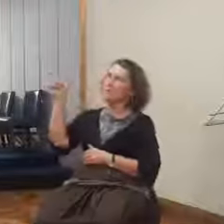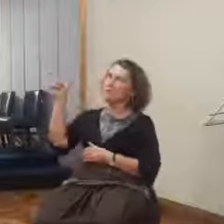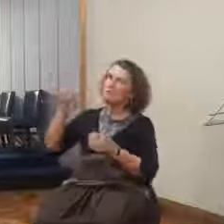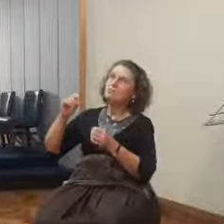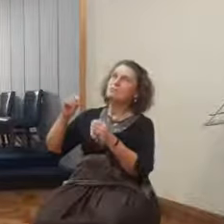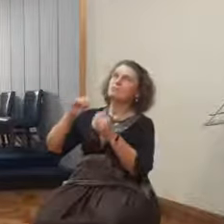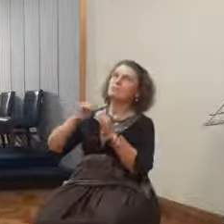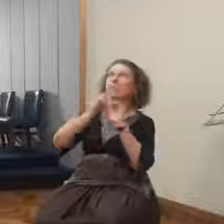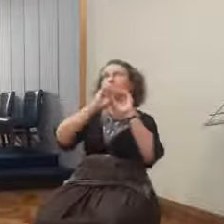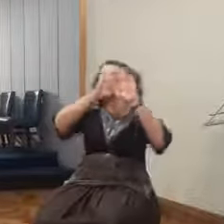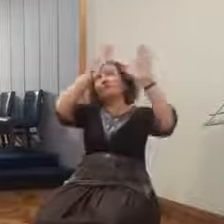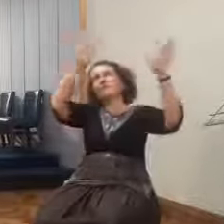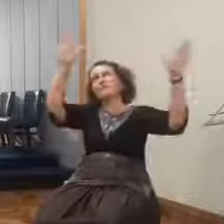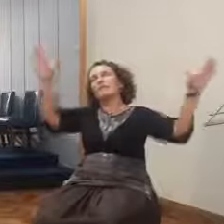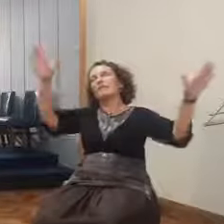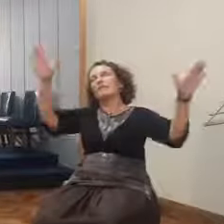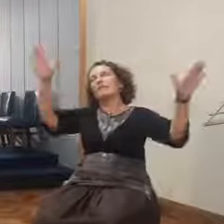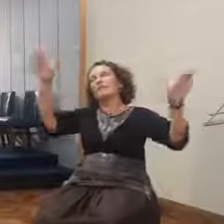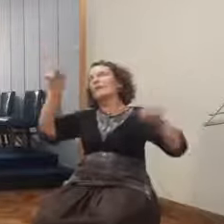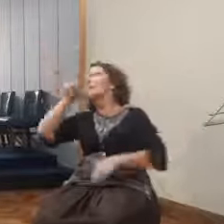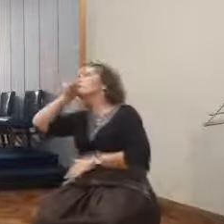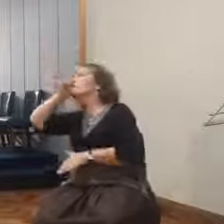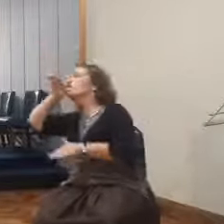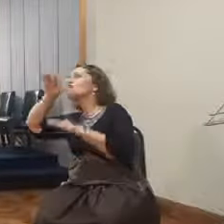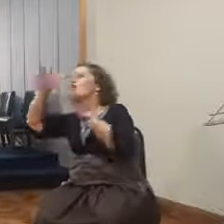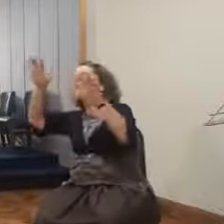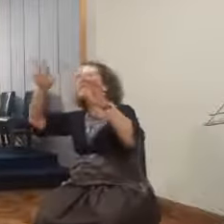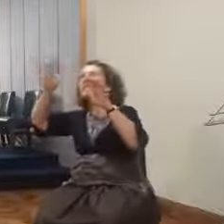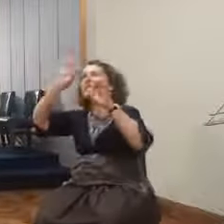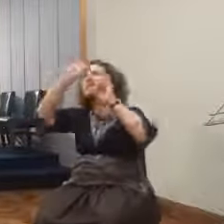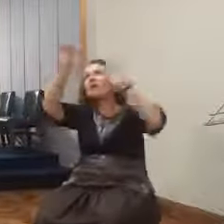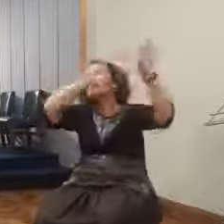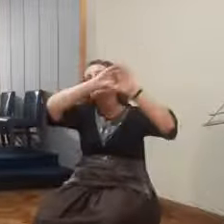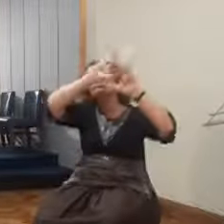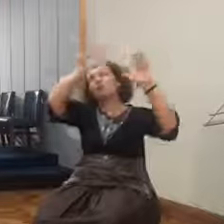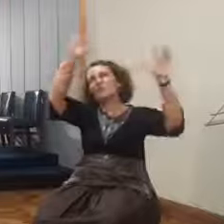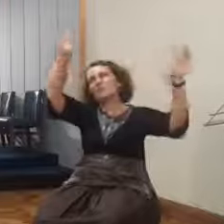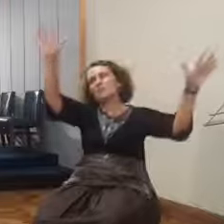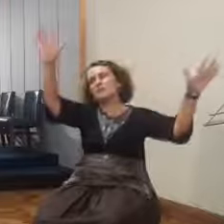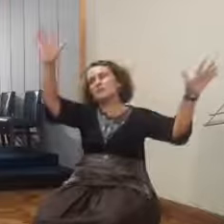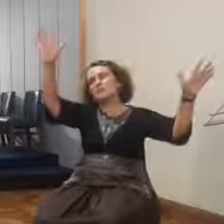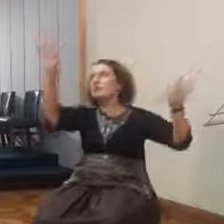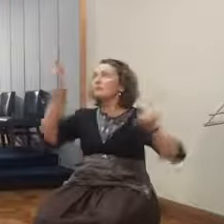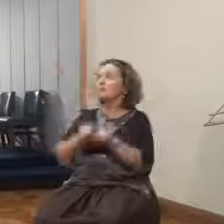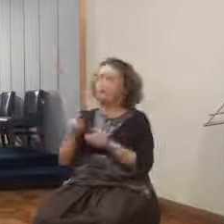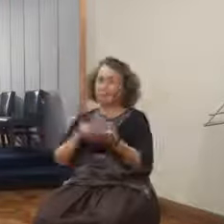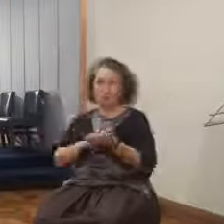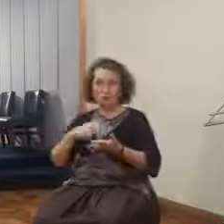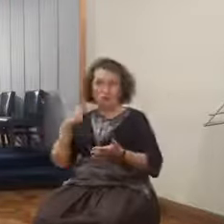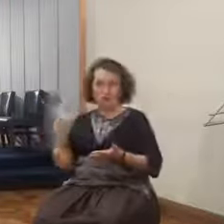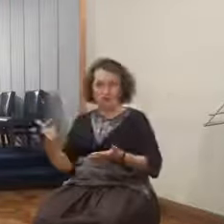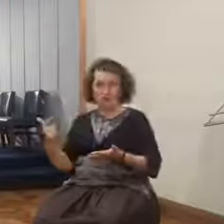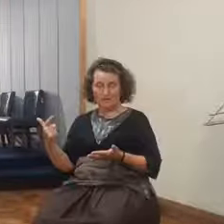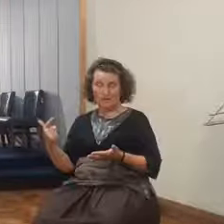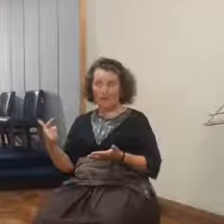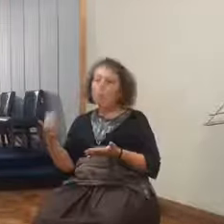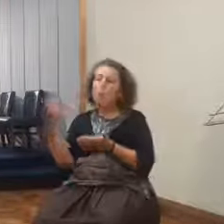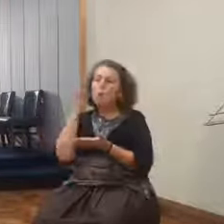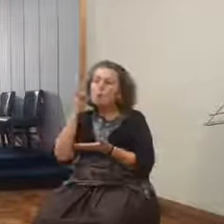hosts of them by the breath of his mouth. Verse 7, he gathereth the waters of the sea together as a